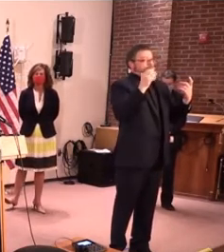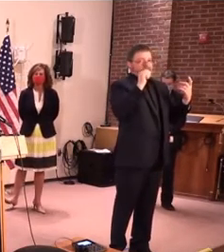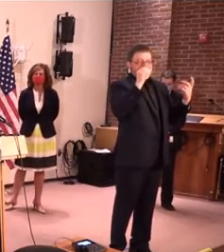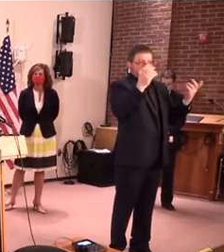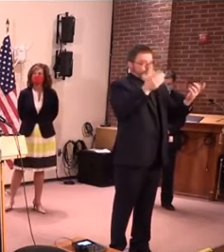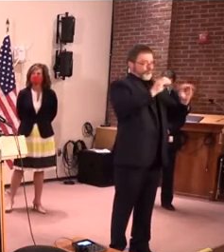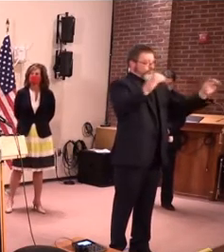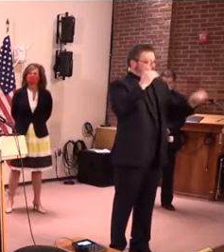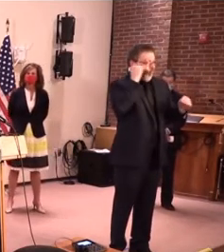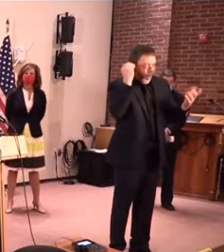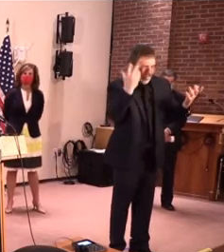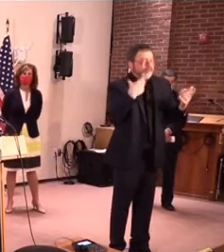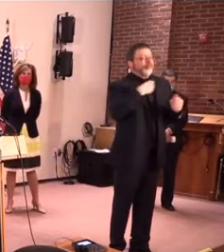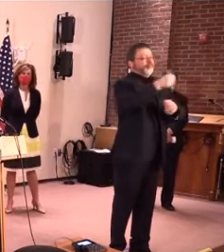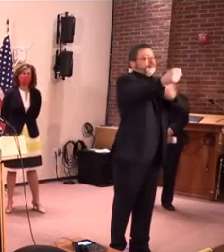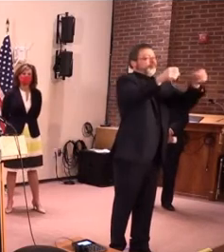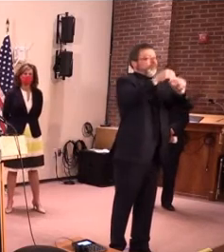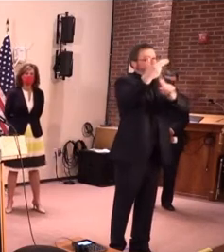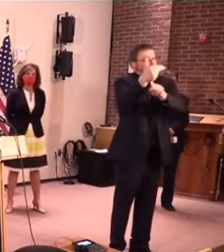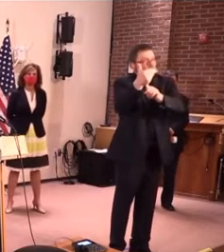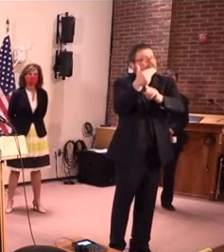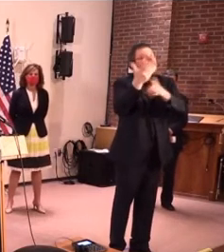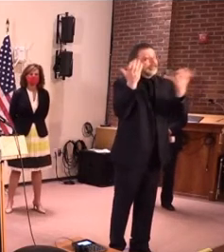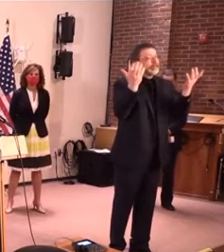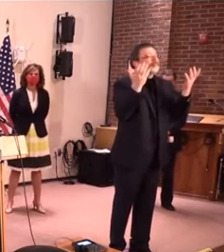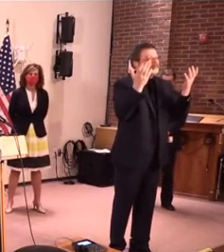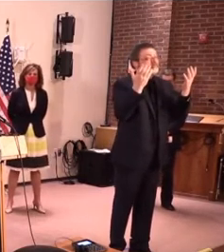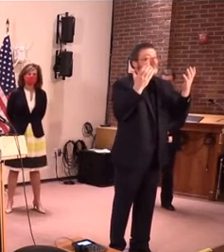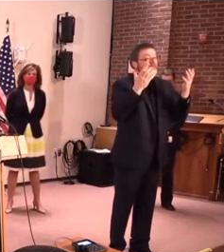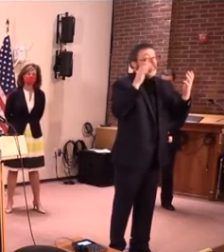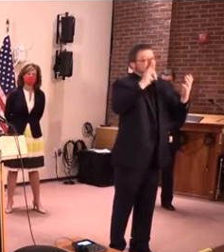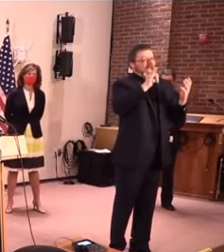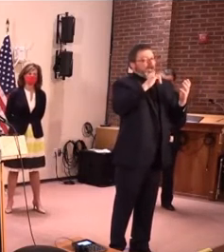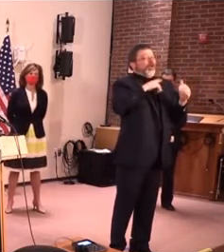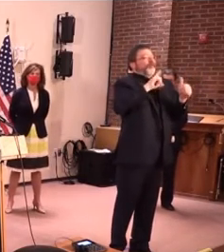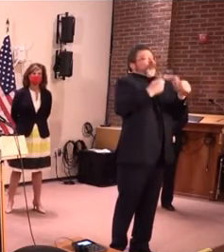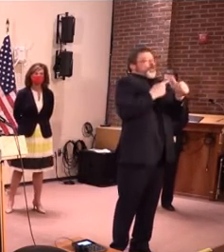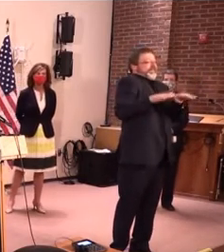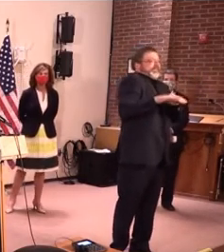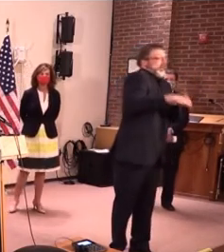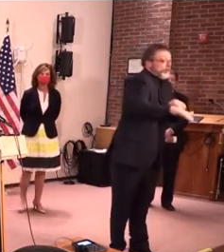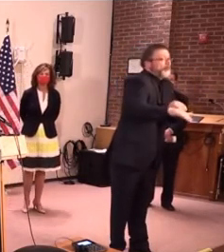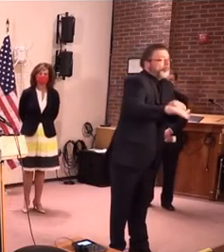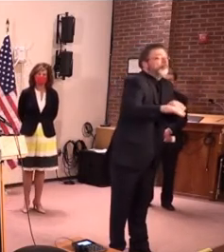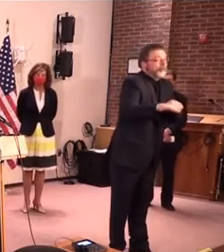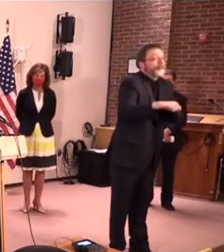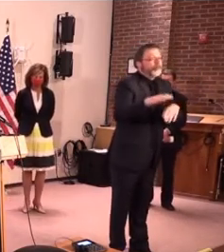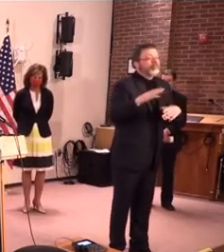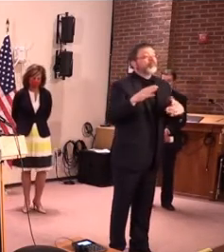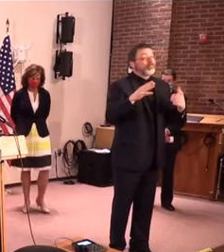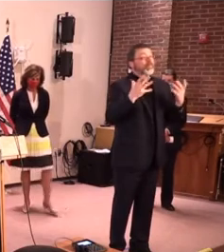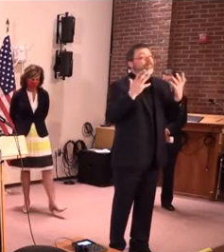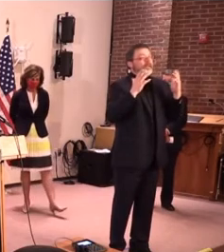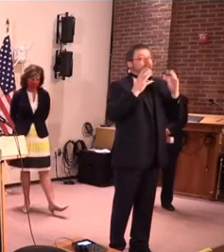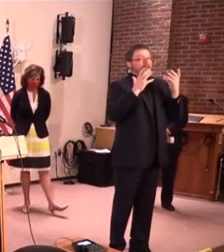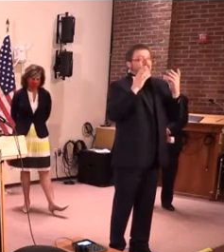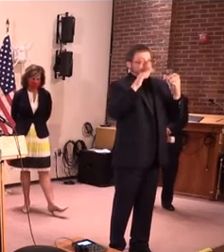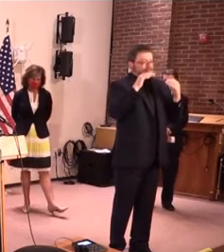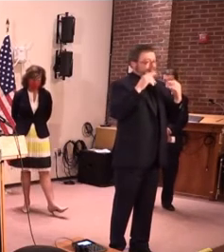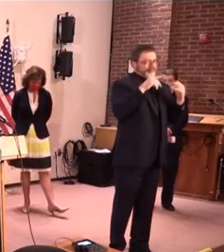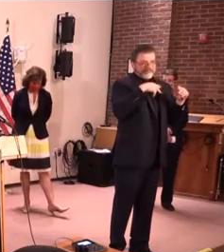use existing housing stock that needs reinvestment, give people a home to live in rather than a temporary